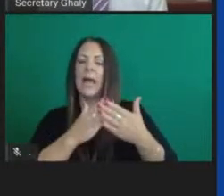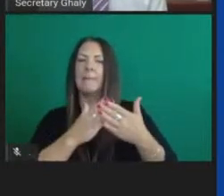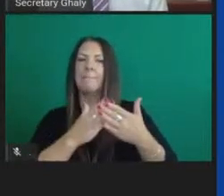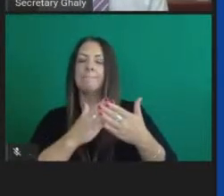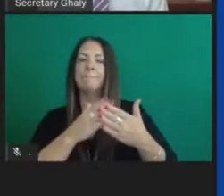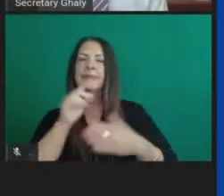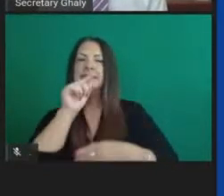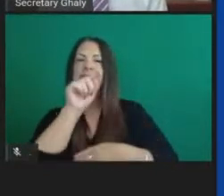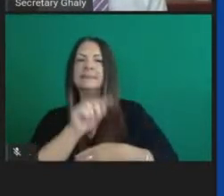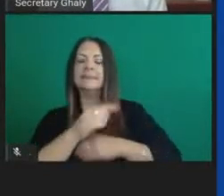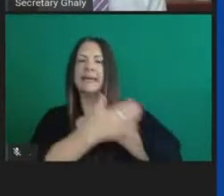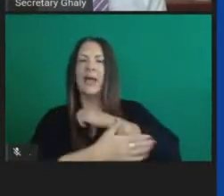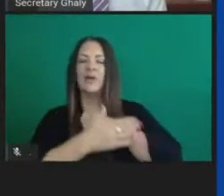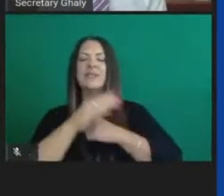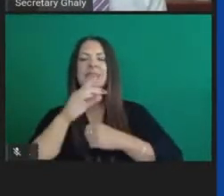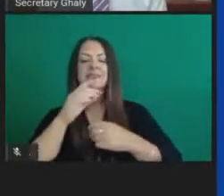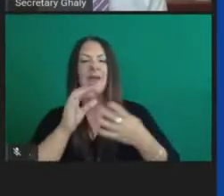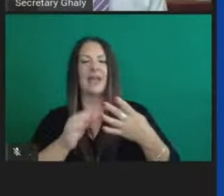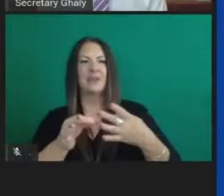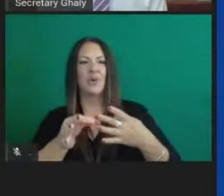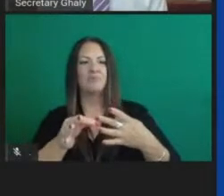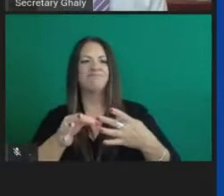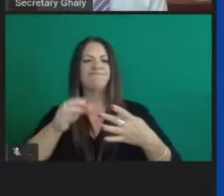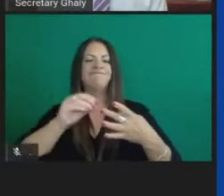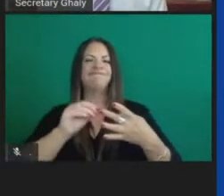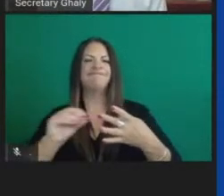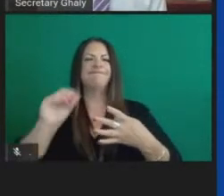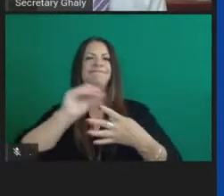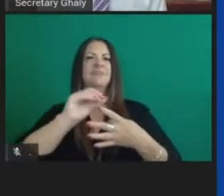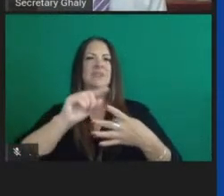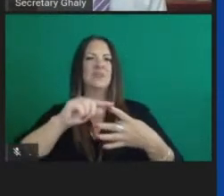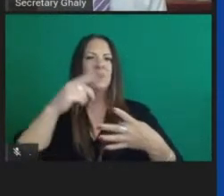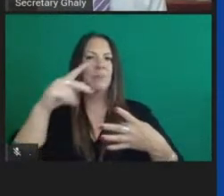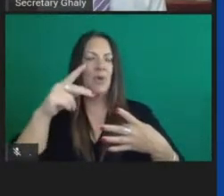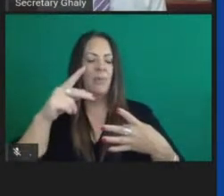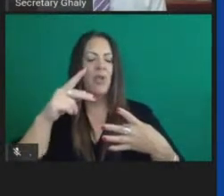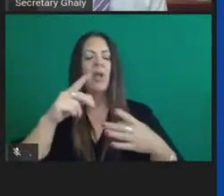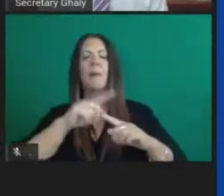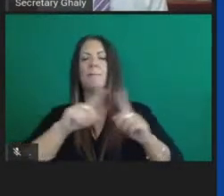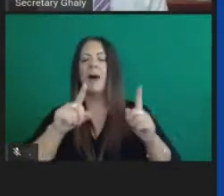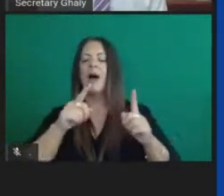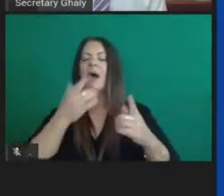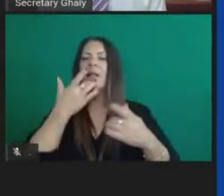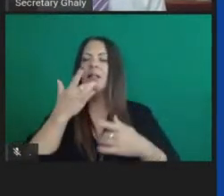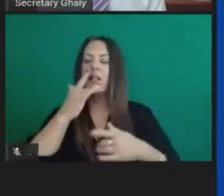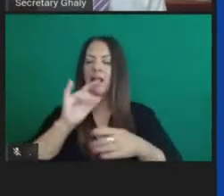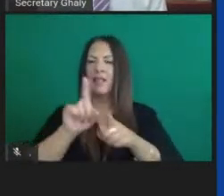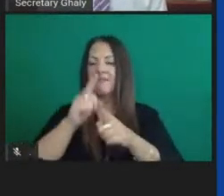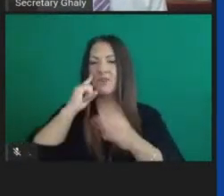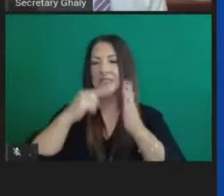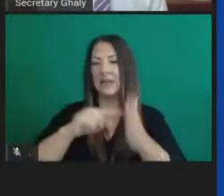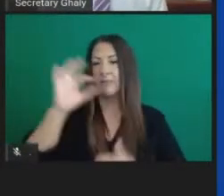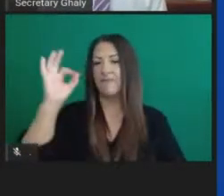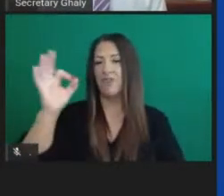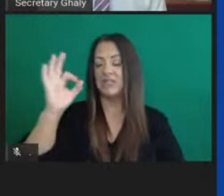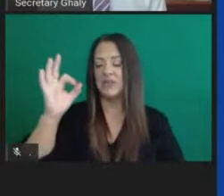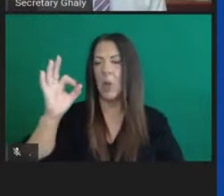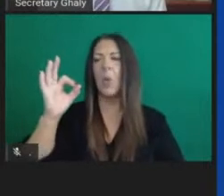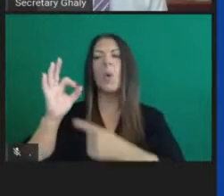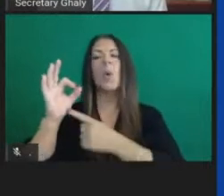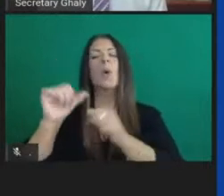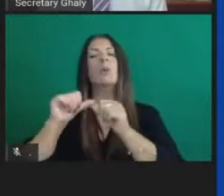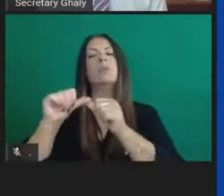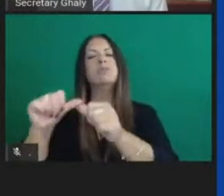tier. Fresno County was one of those counties. They met the threshold for red this week, so they'll